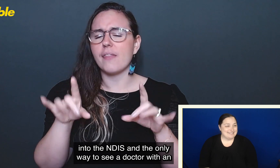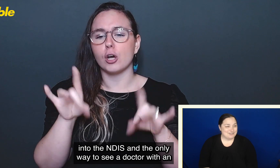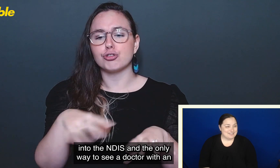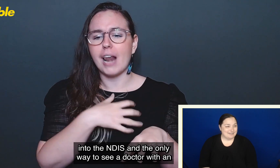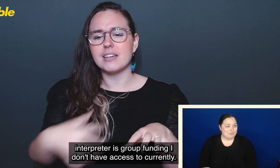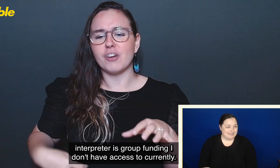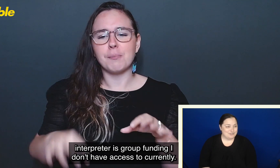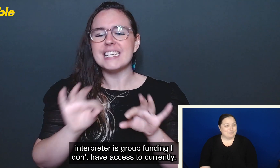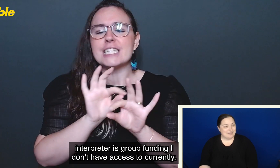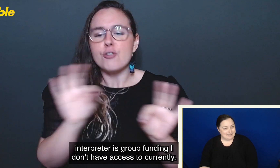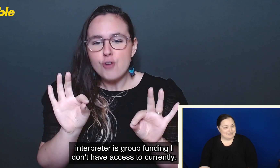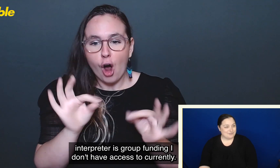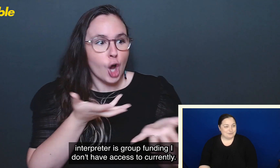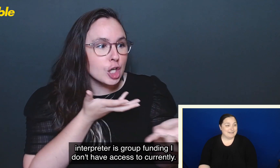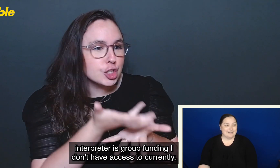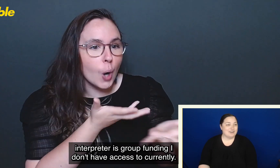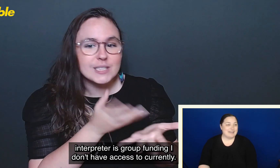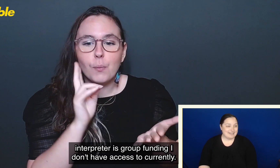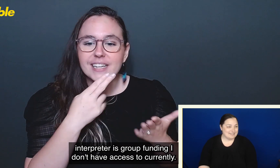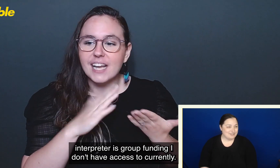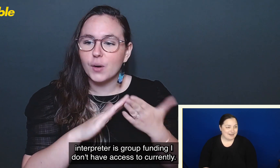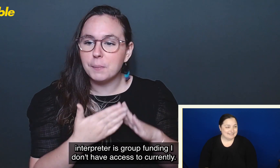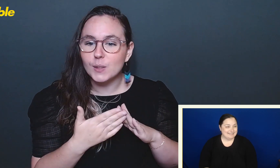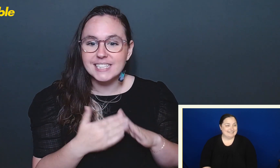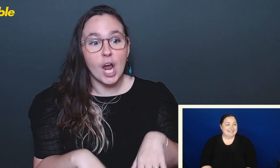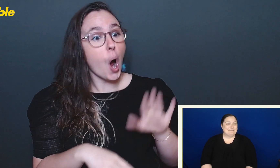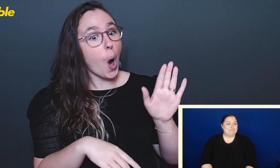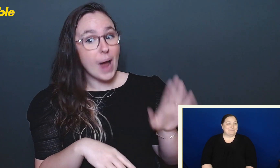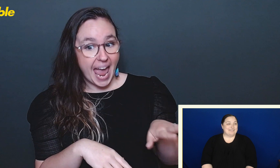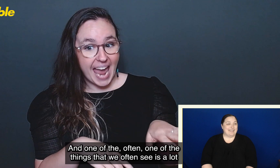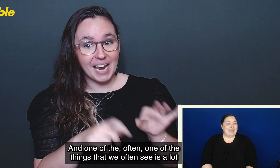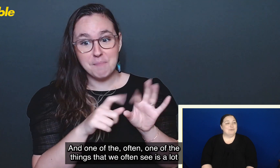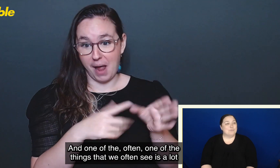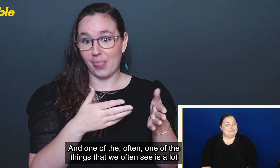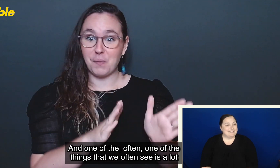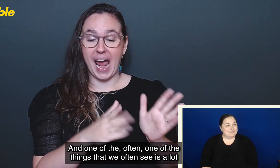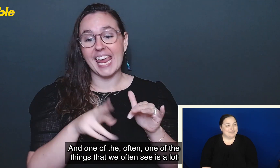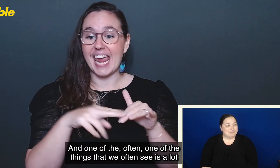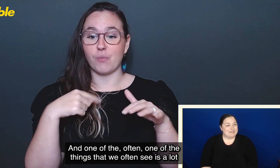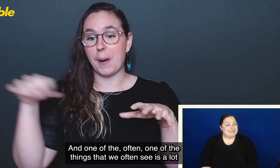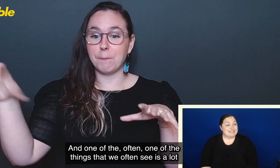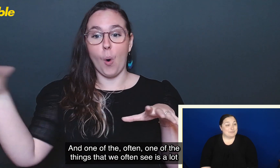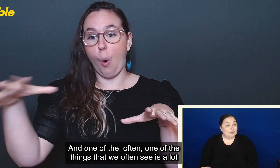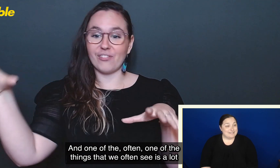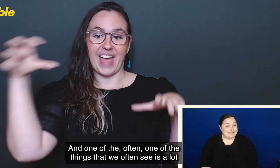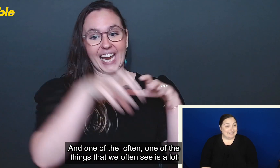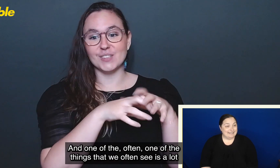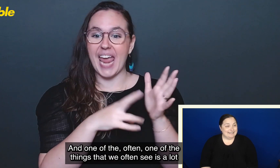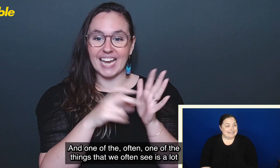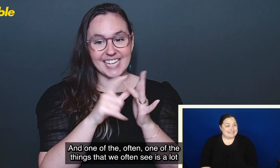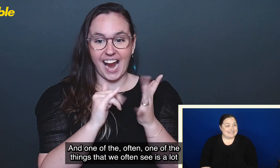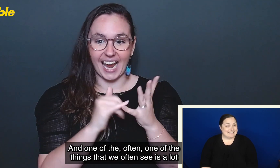see a doctor with an interpreter is through funding I don't have access to currently. And one of the things that we often